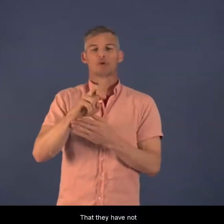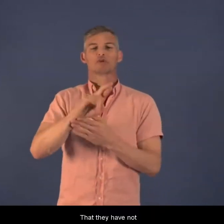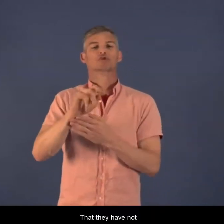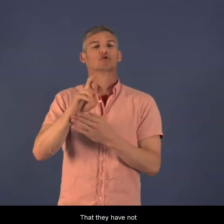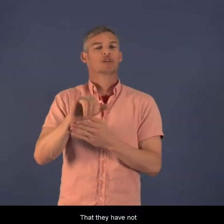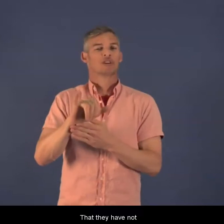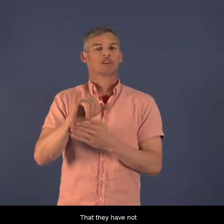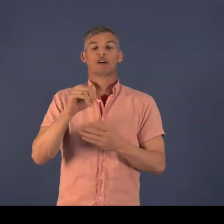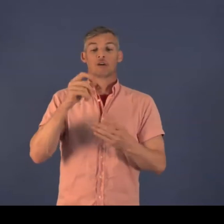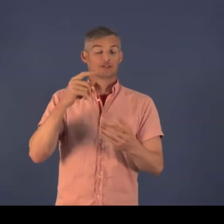have not